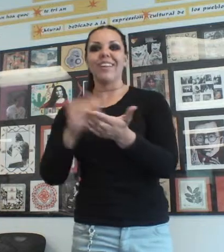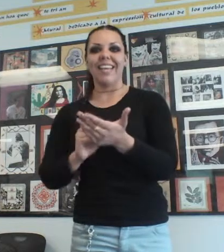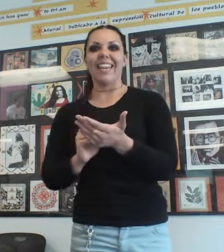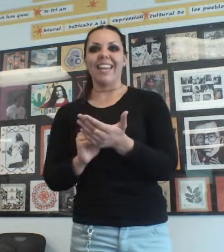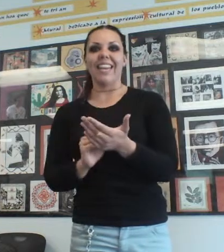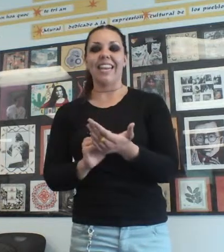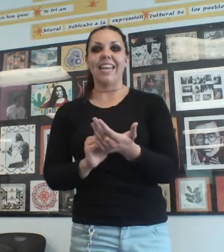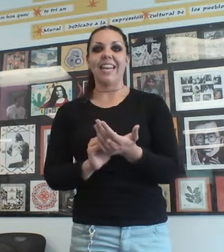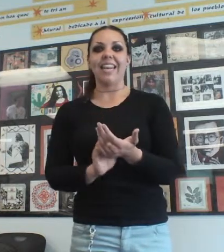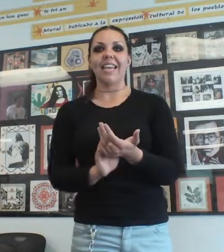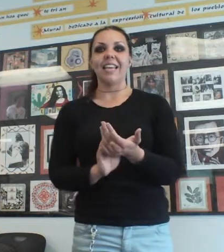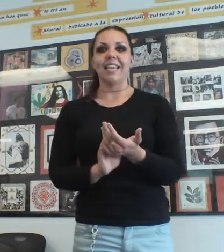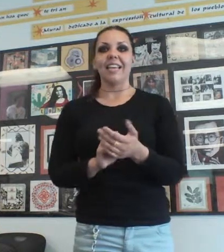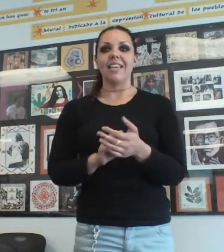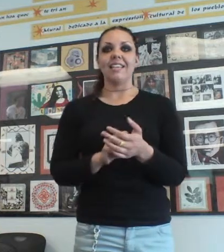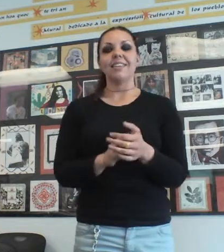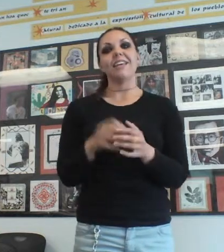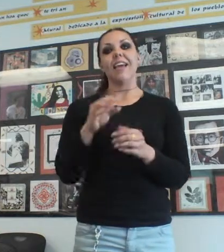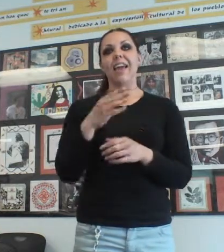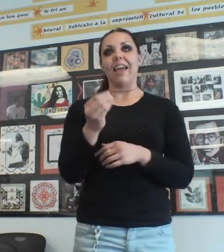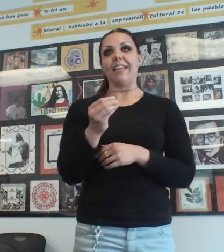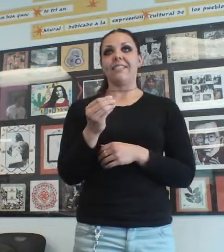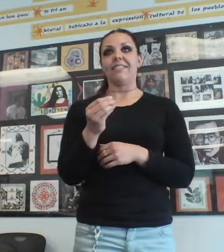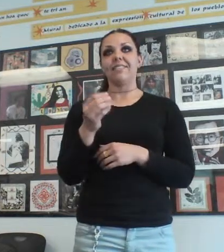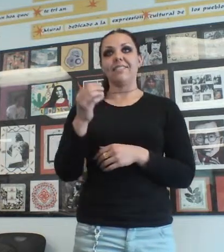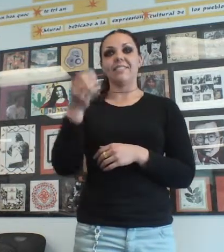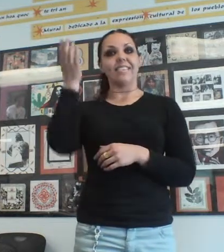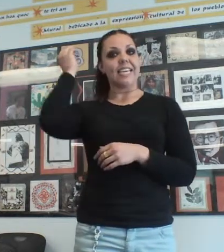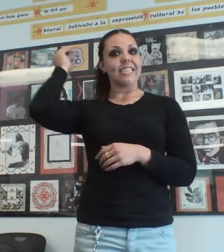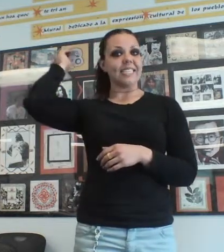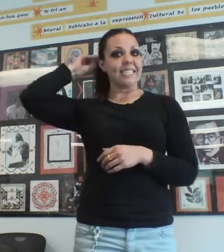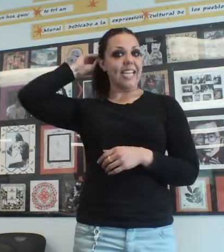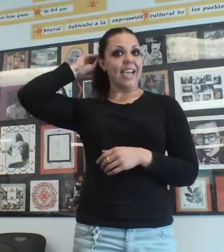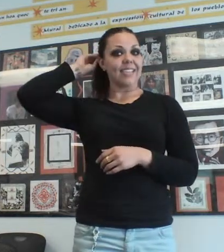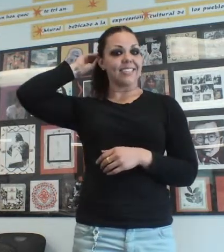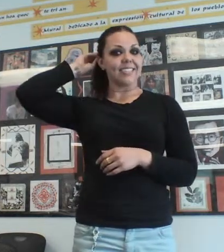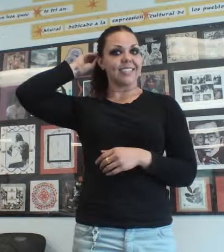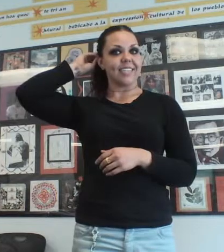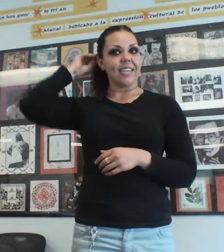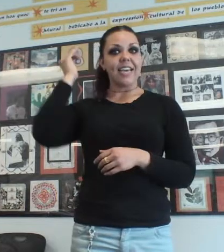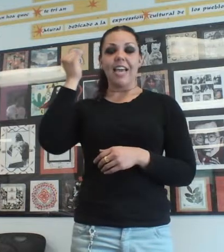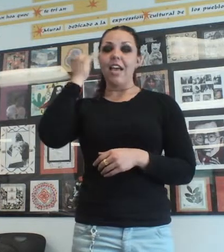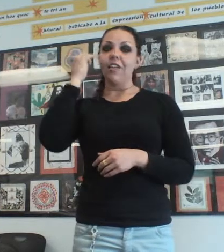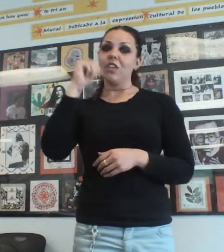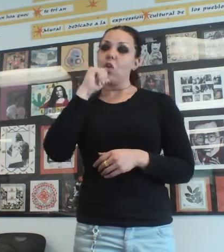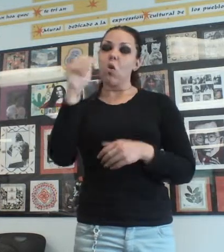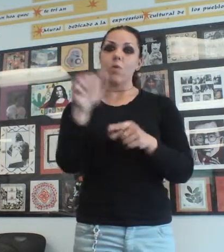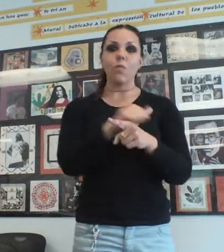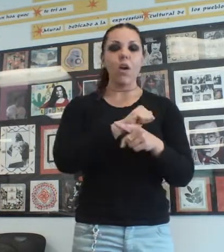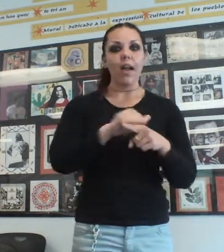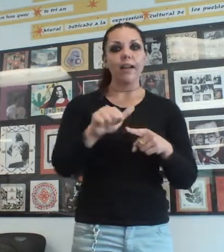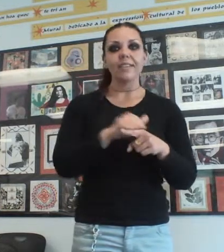have back there, up there. But if you don't rehearse it, you don't practice it, you're not aware of it, it'll be gone.